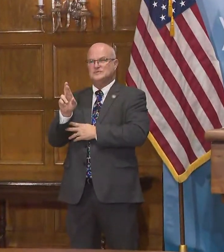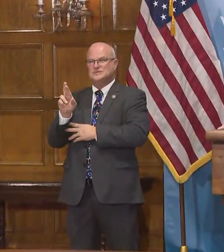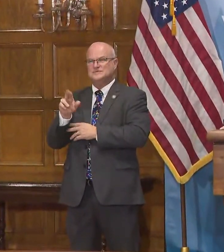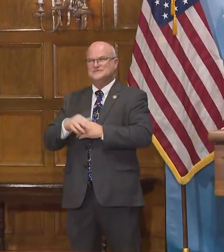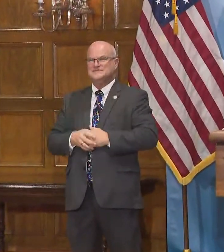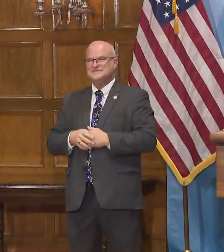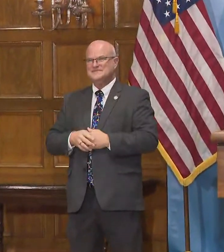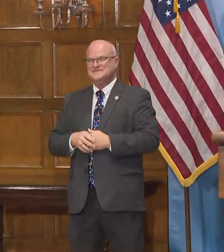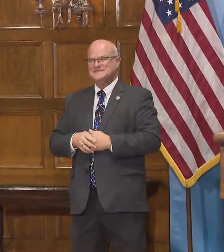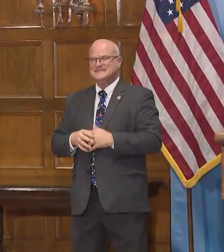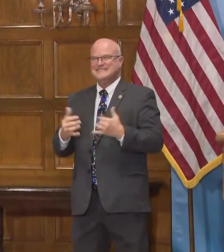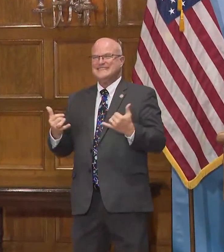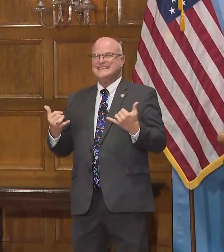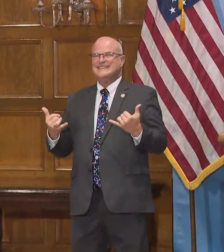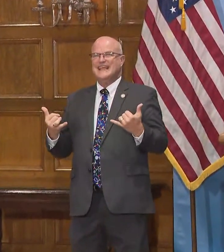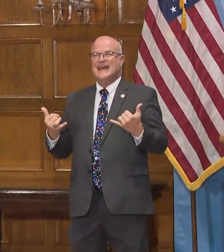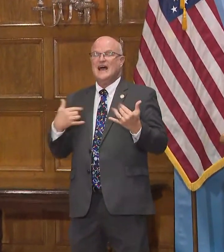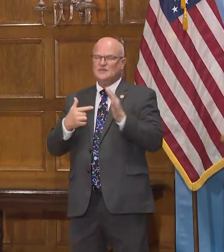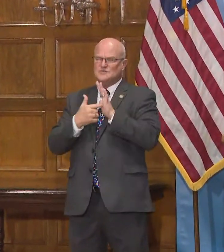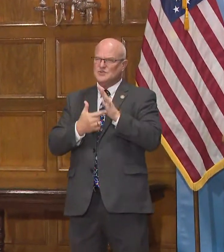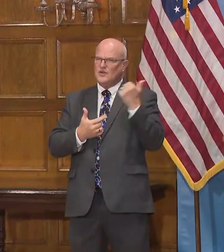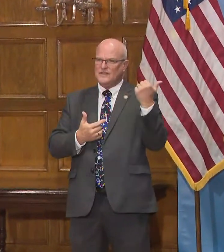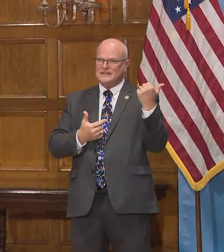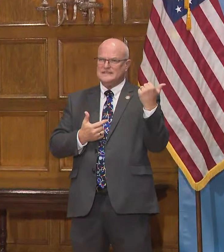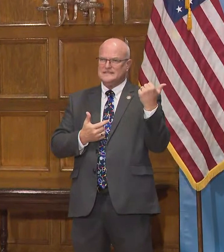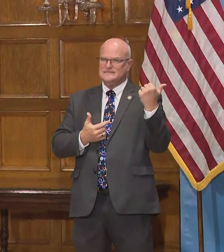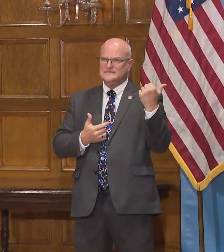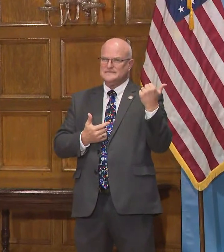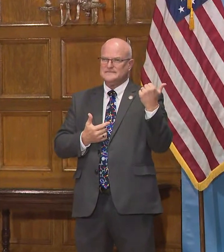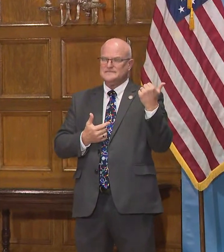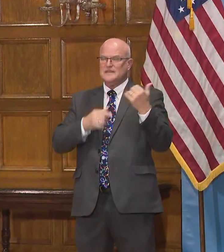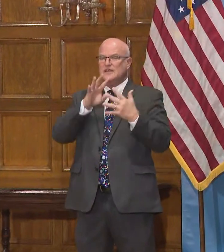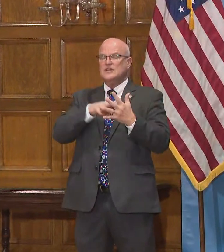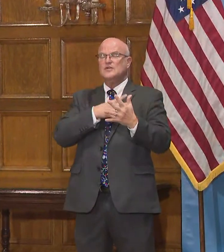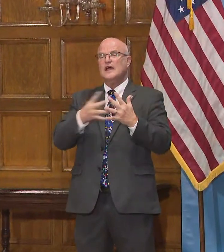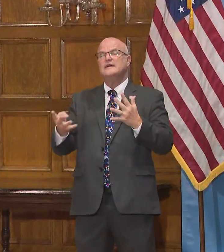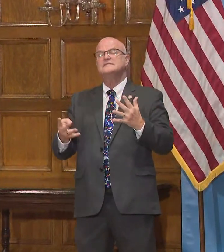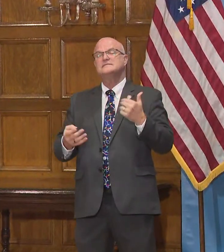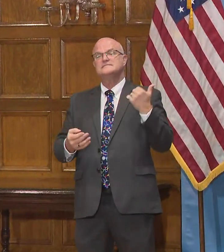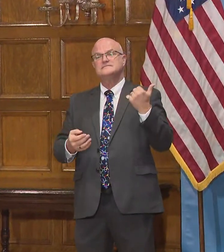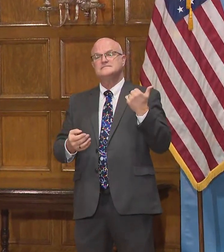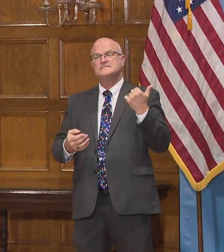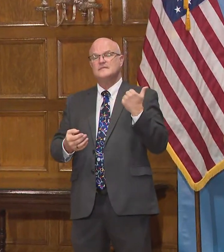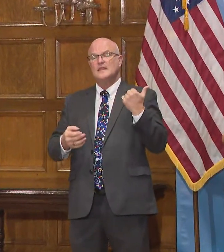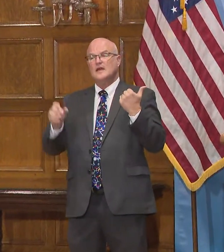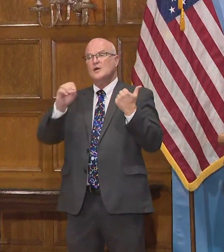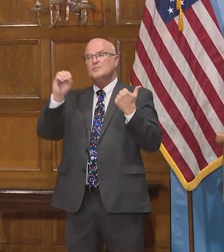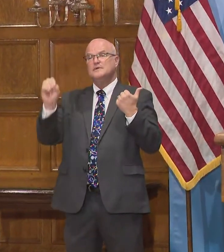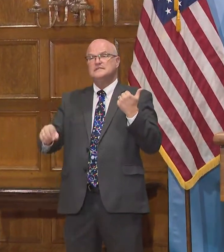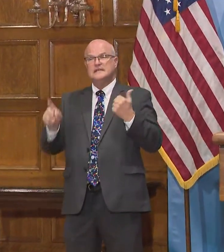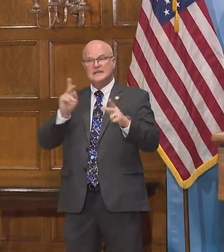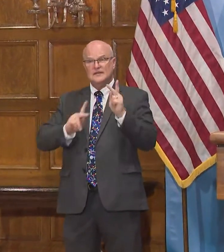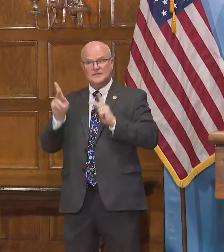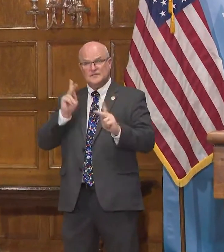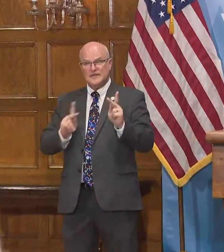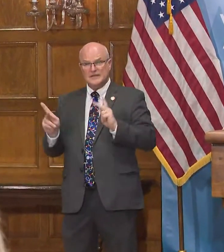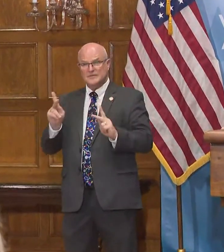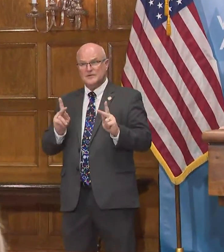dose. Now, I did want to show this by a couple of graphs right here. This is the percent of the